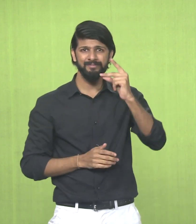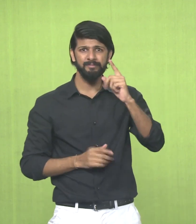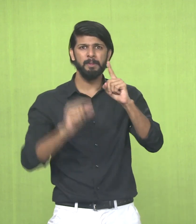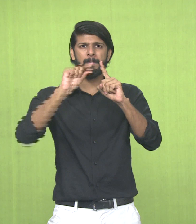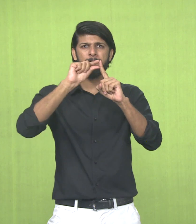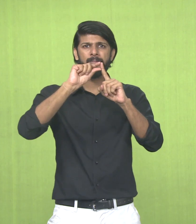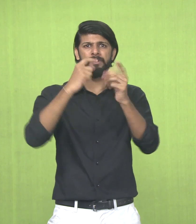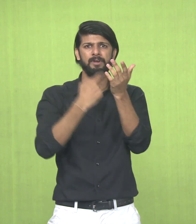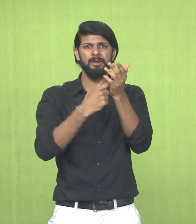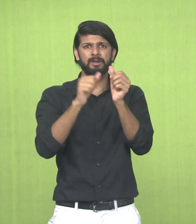The second,